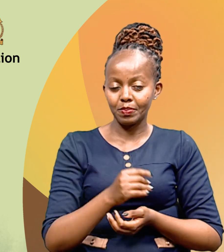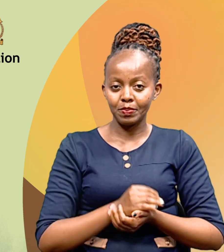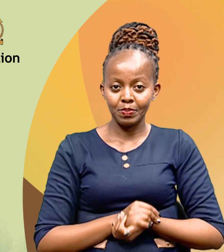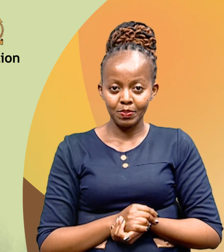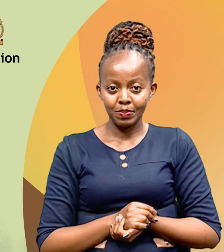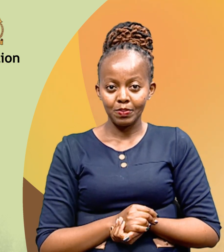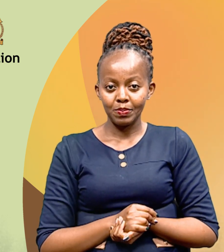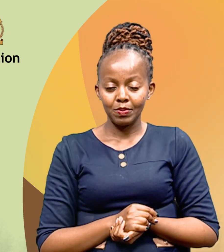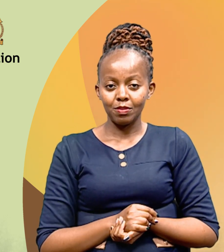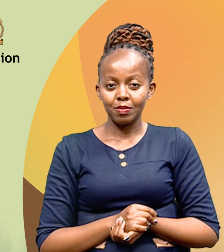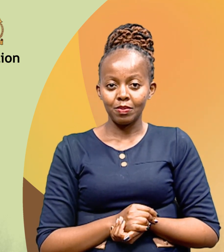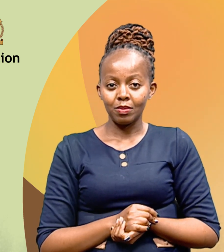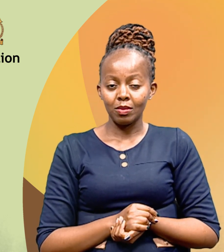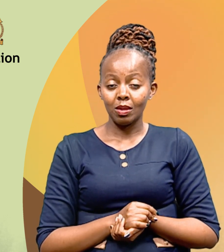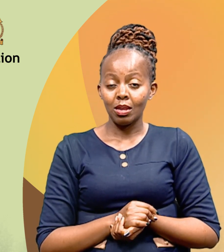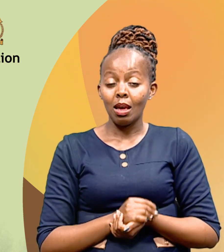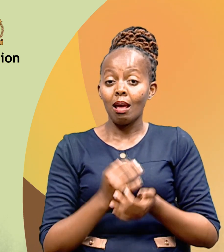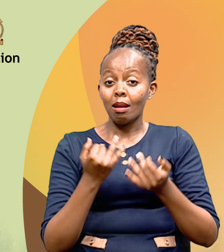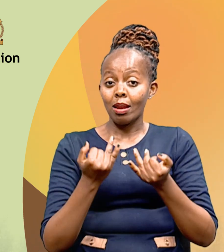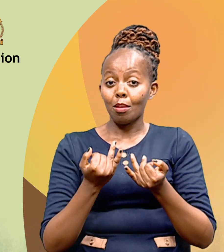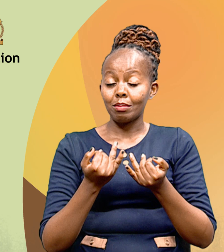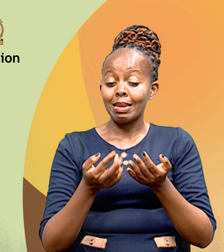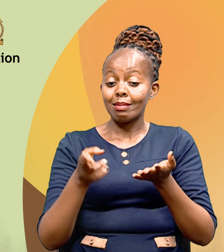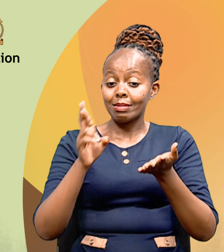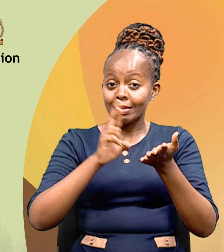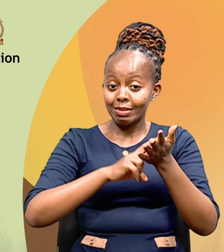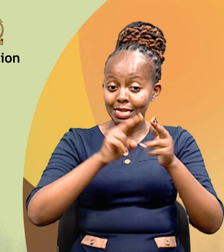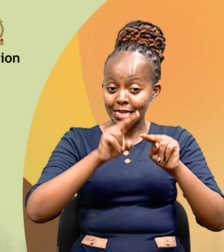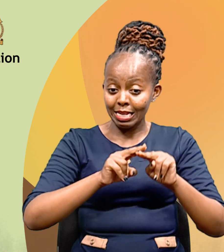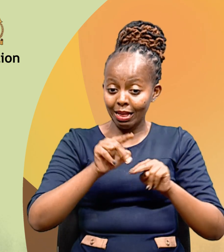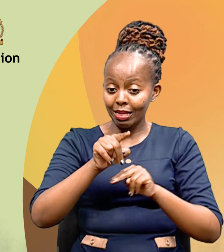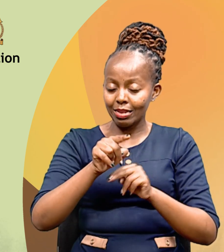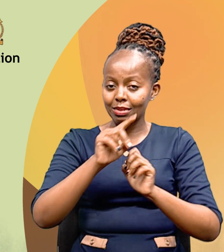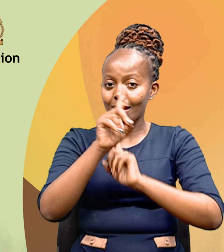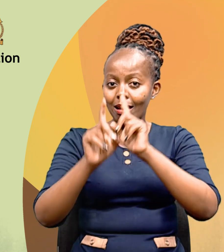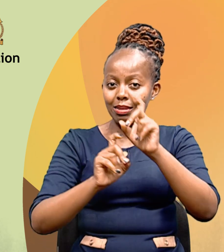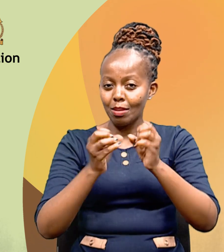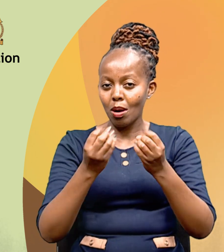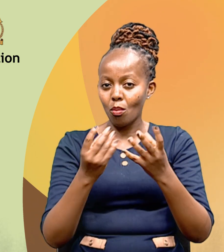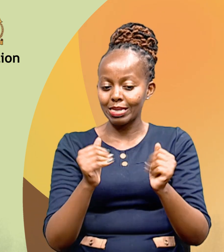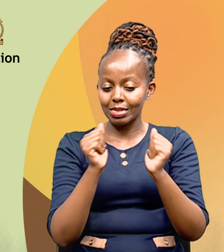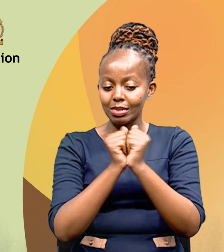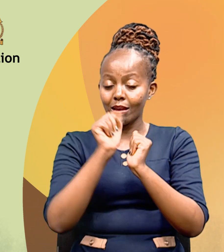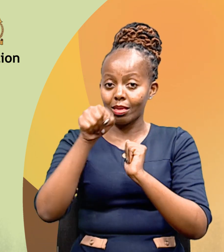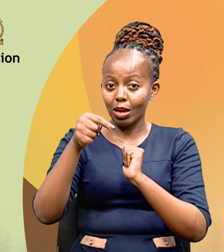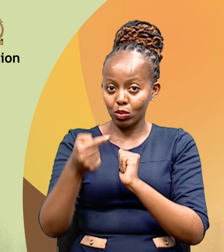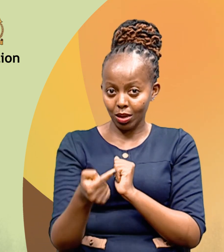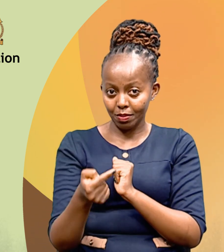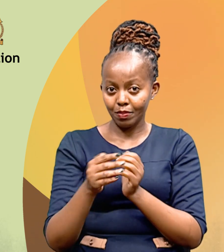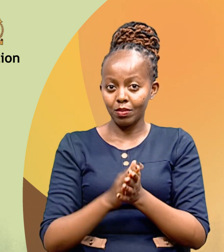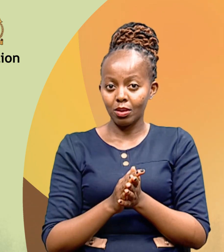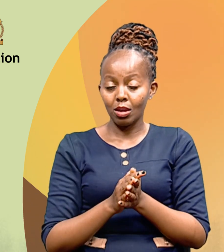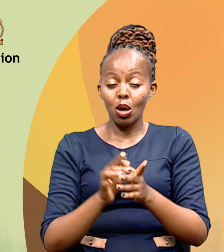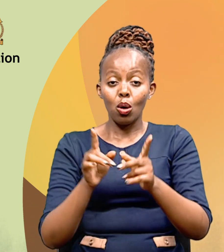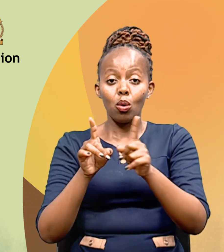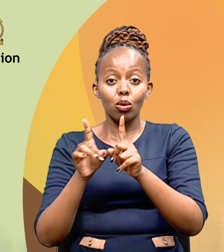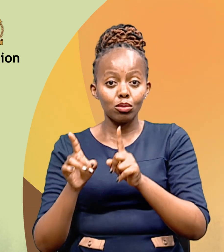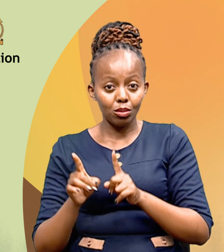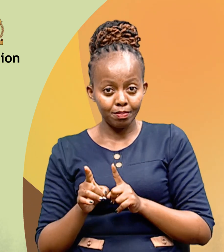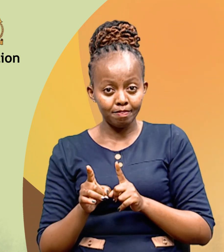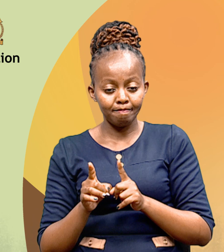shillings. Receipt is 10,000 Kenyan shillings and